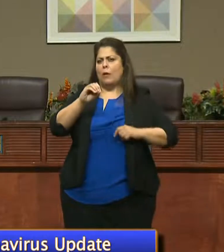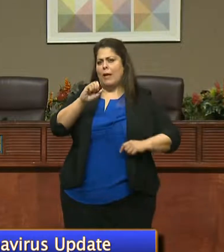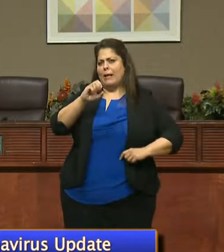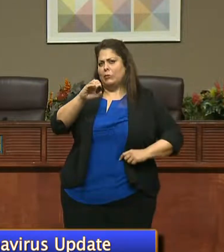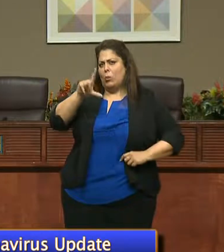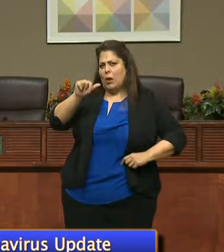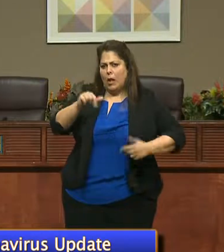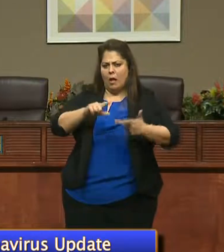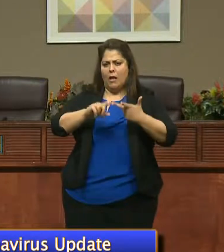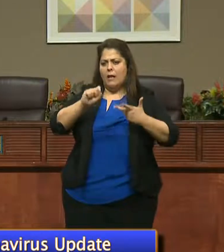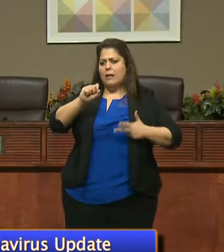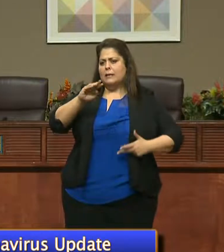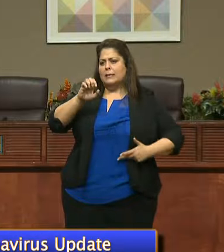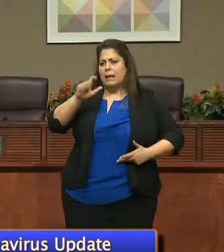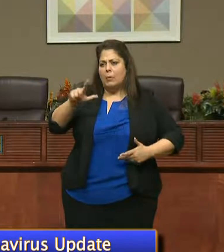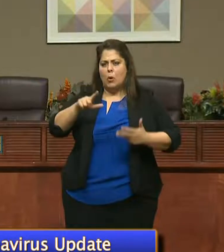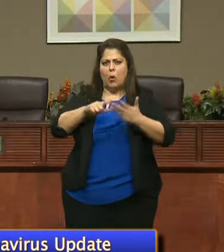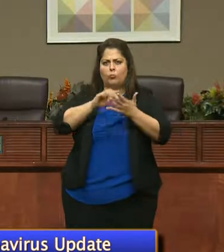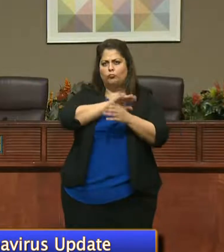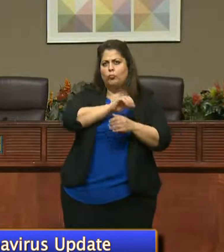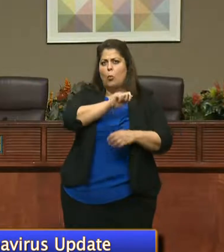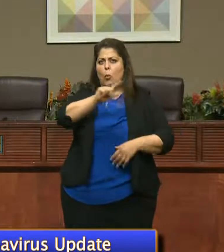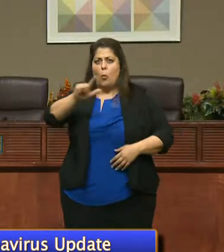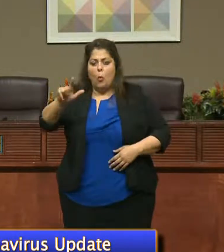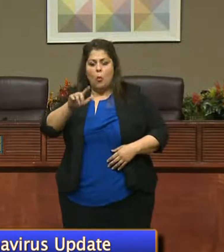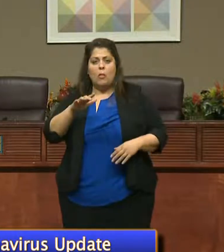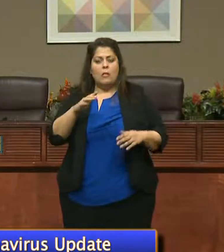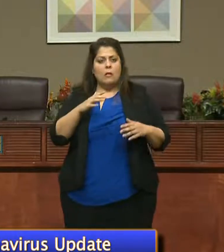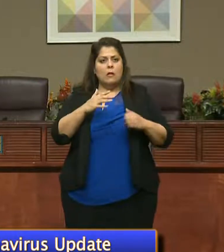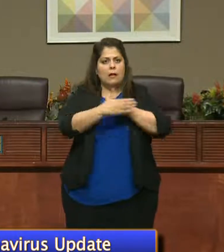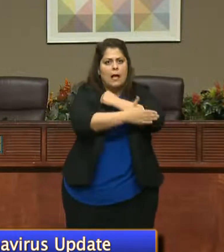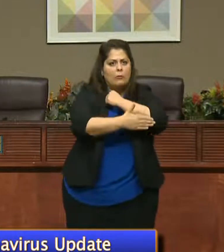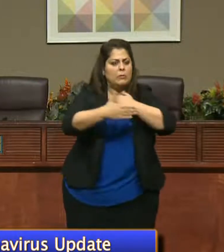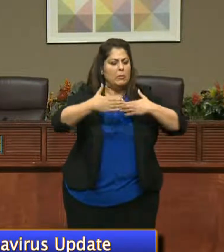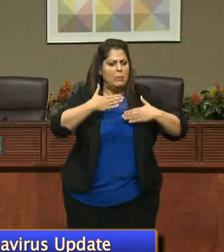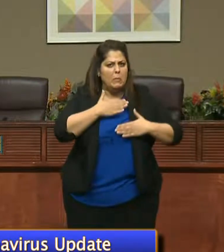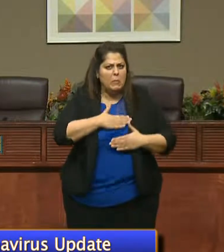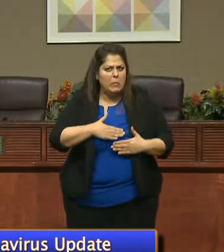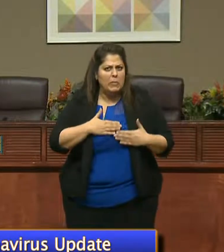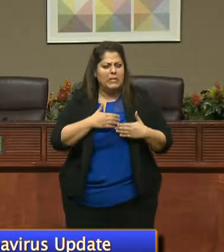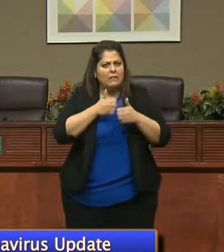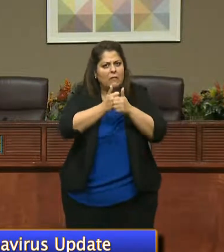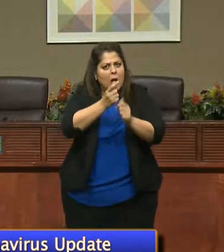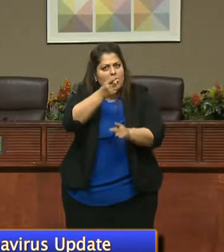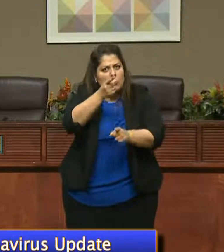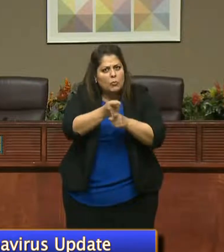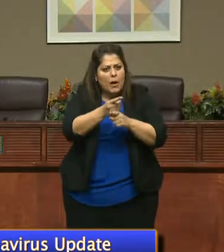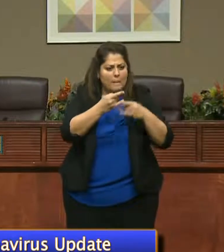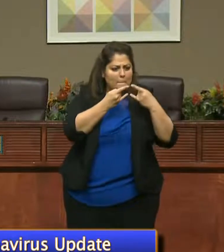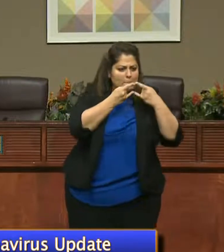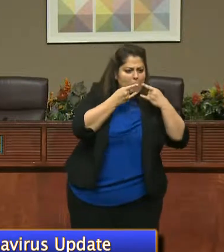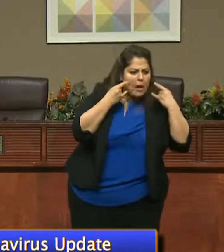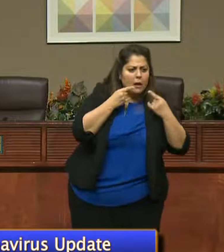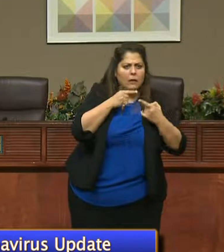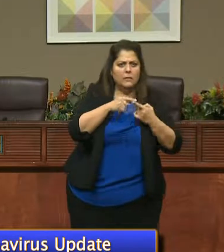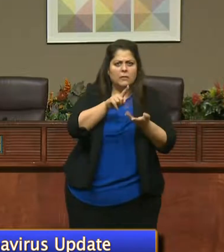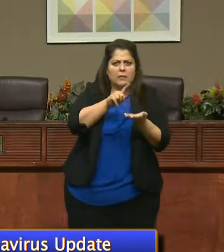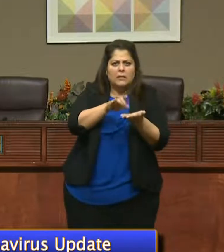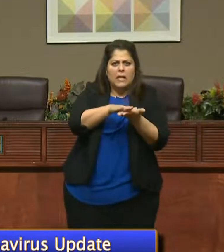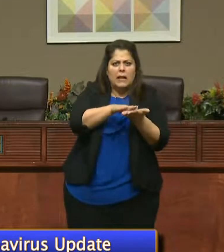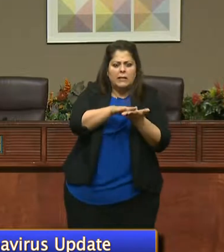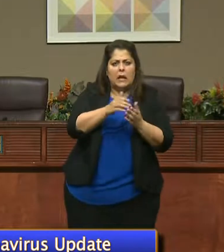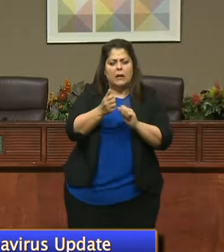mask, socially distance, wash your hands, and be mindful of the citizens that you're trying to